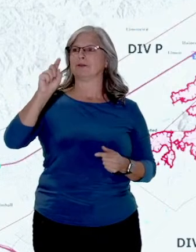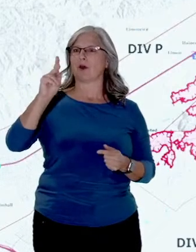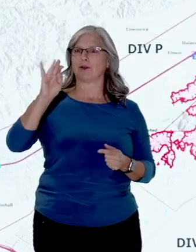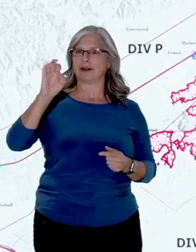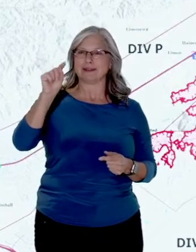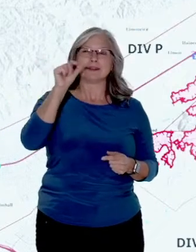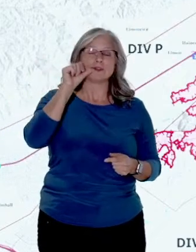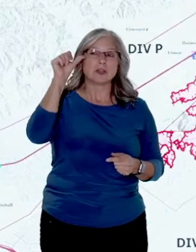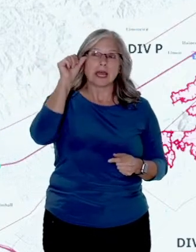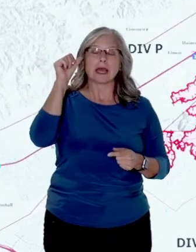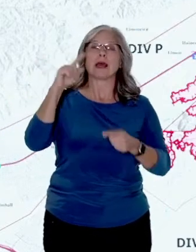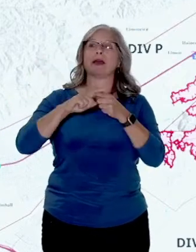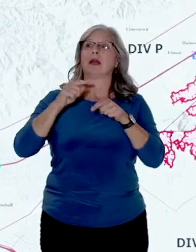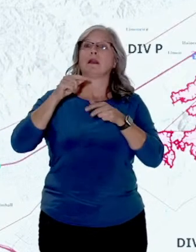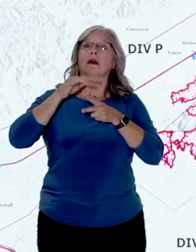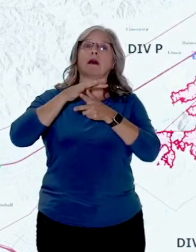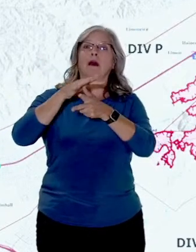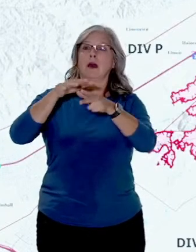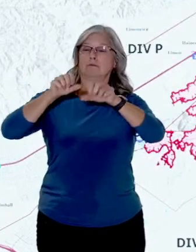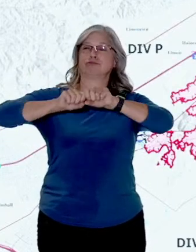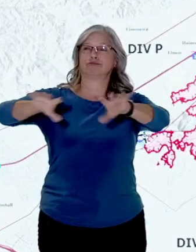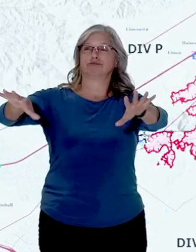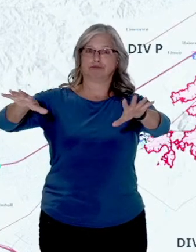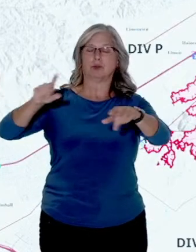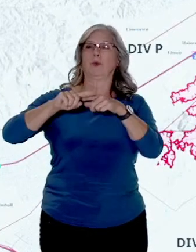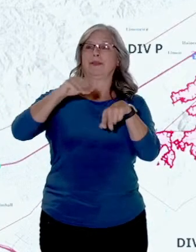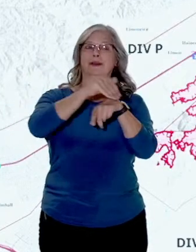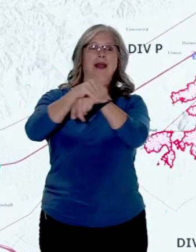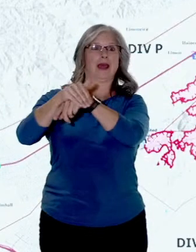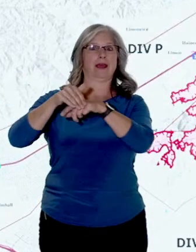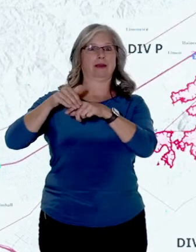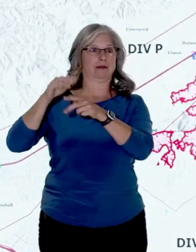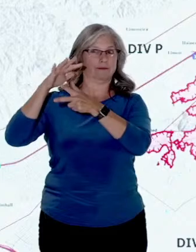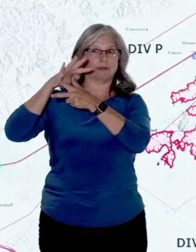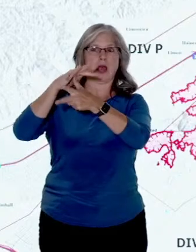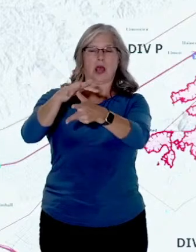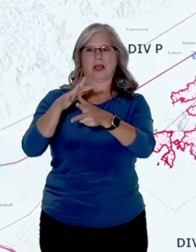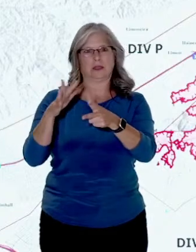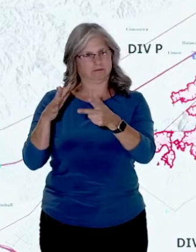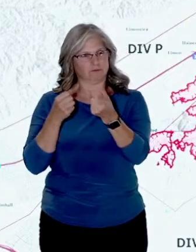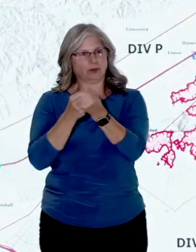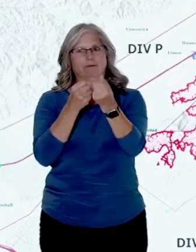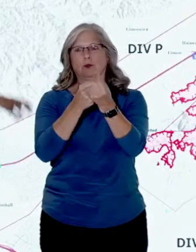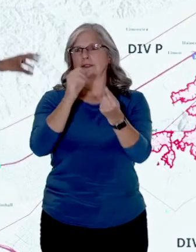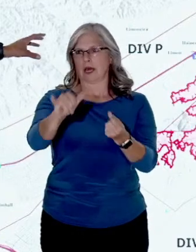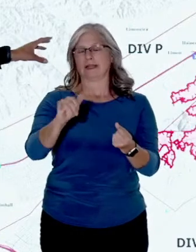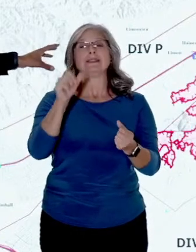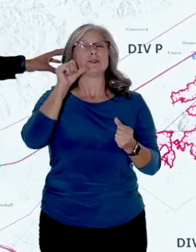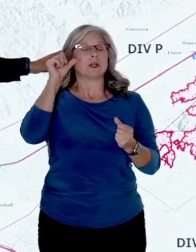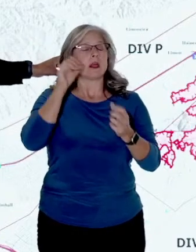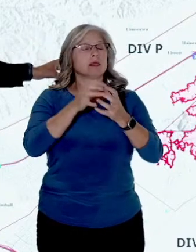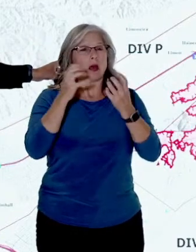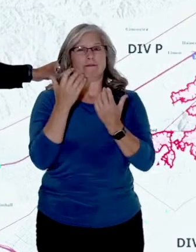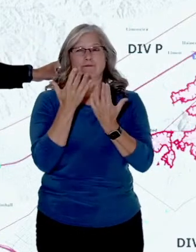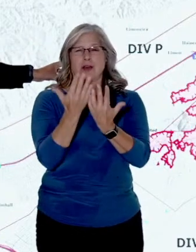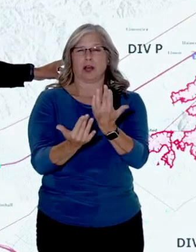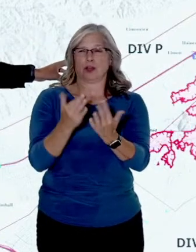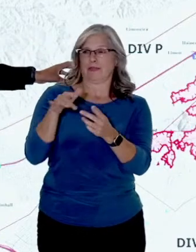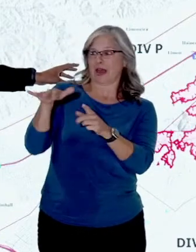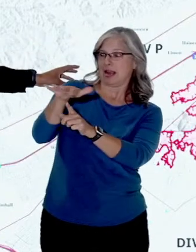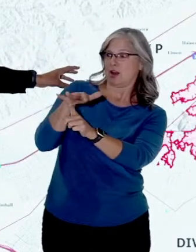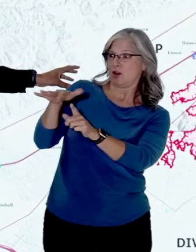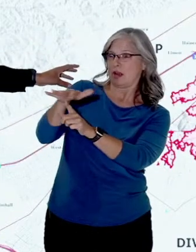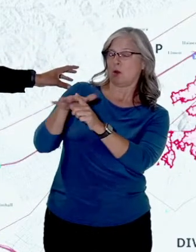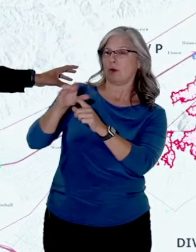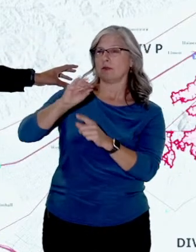we flew the mobile retardant base with our night flying helicopters, and they reinforced that line. So yesterday there was a lot of fire activity on there with that